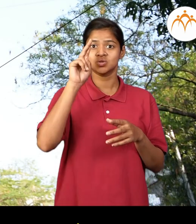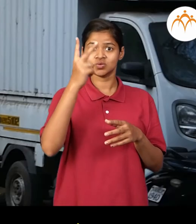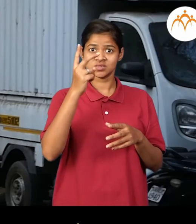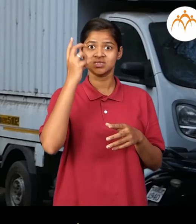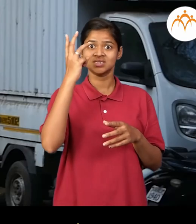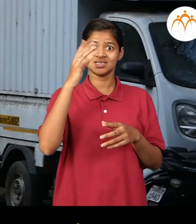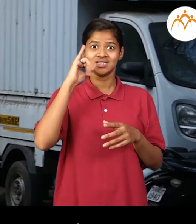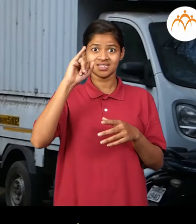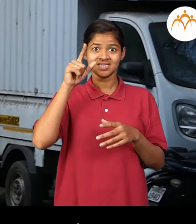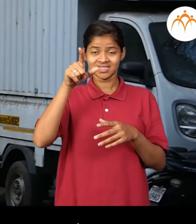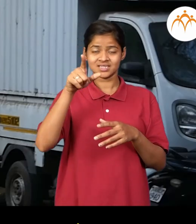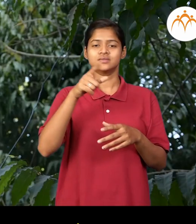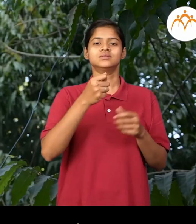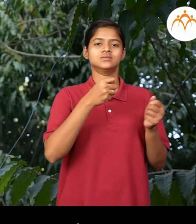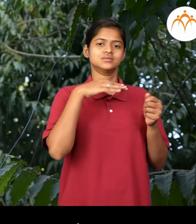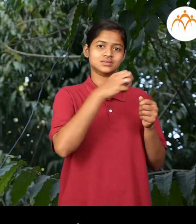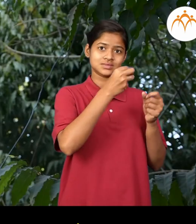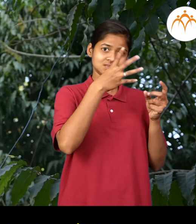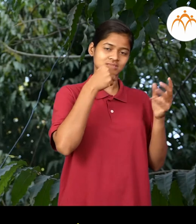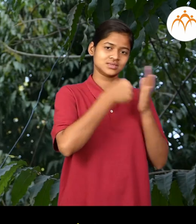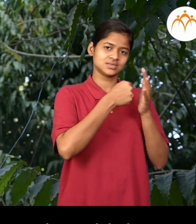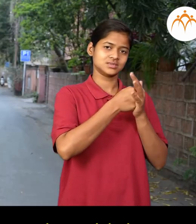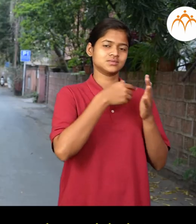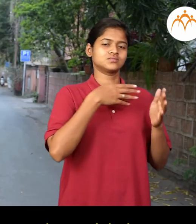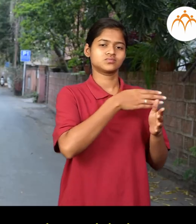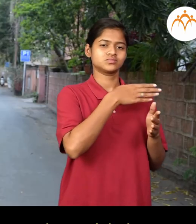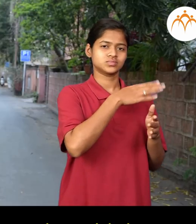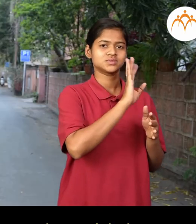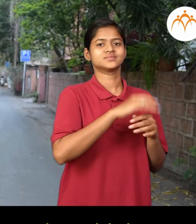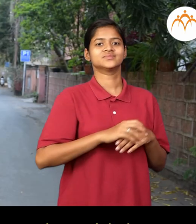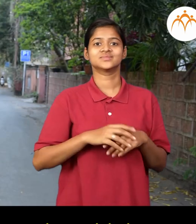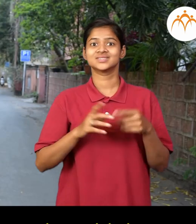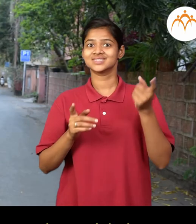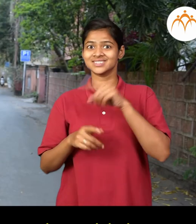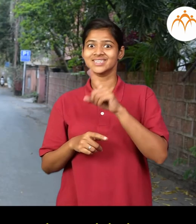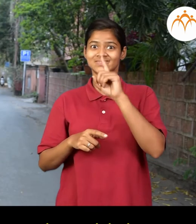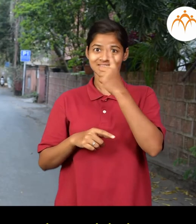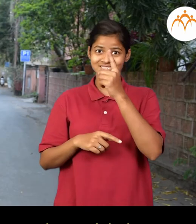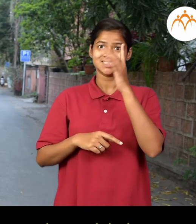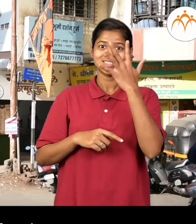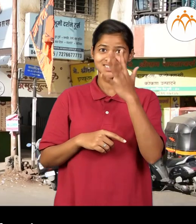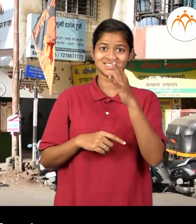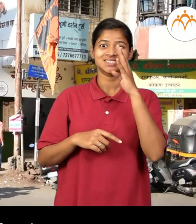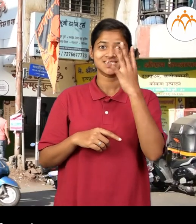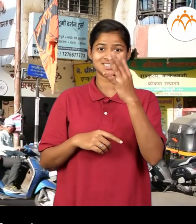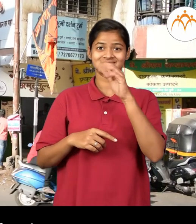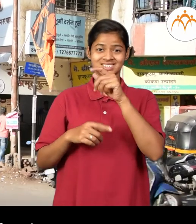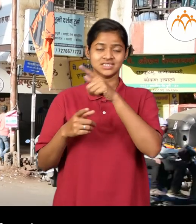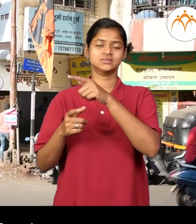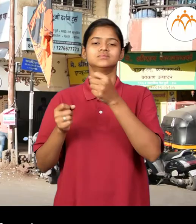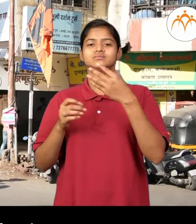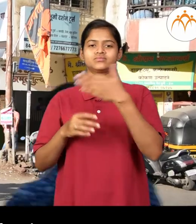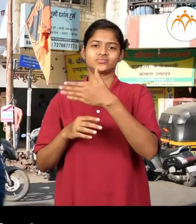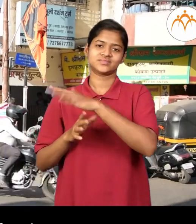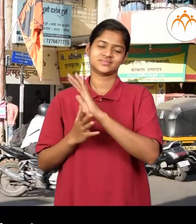same side on even dates and on the opposite side on the odd dates. As they moved